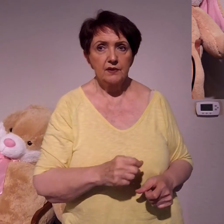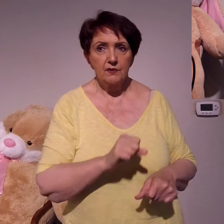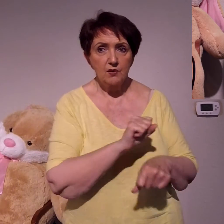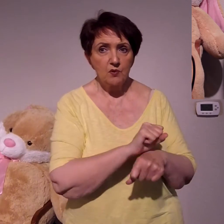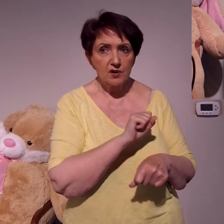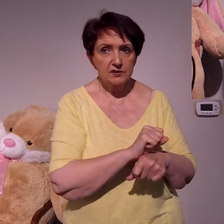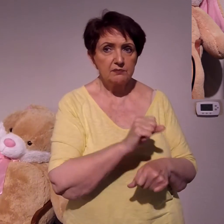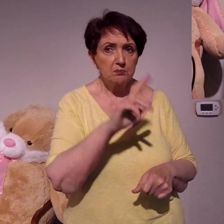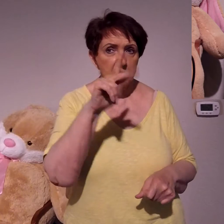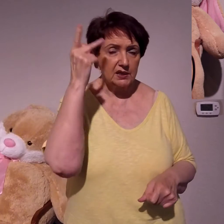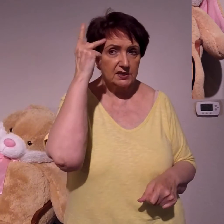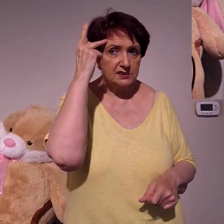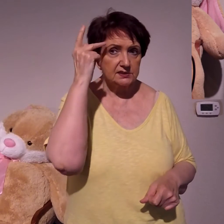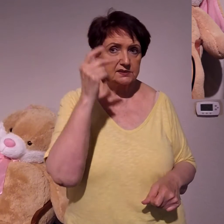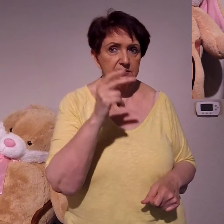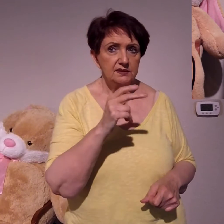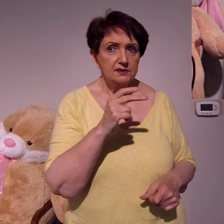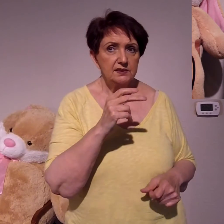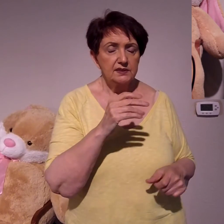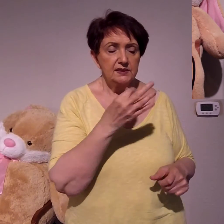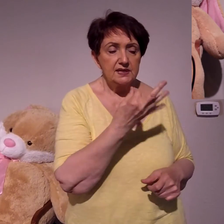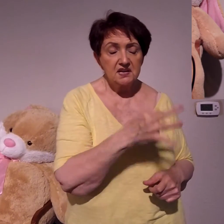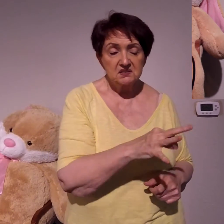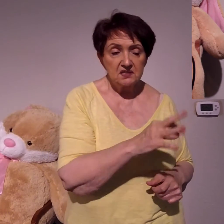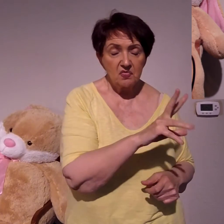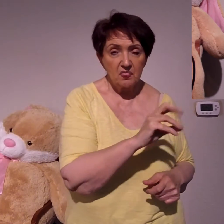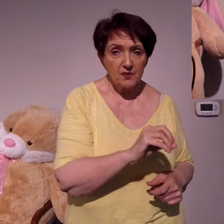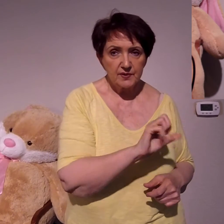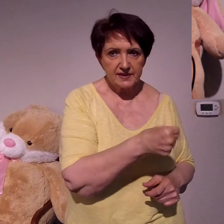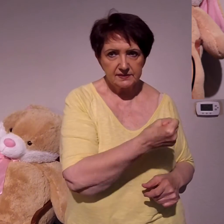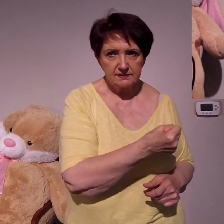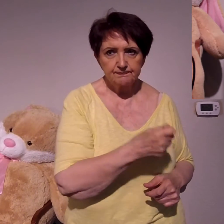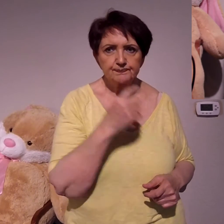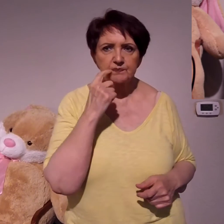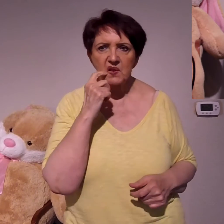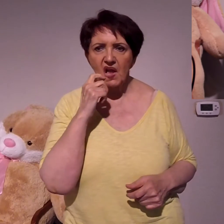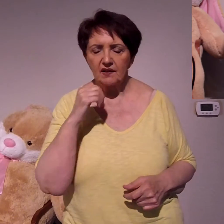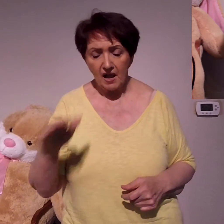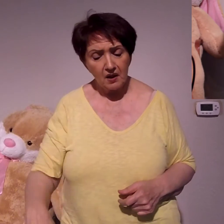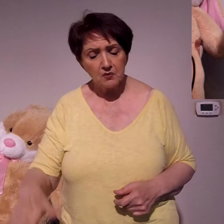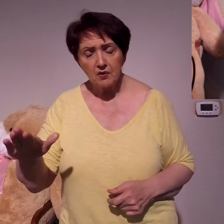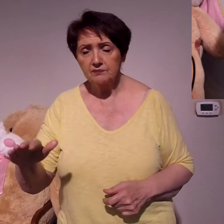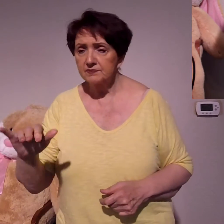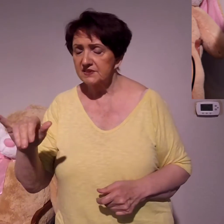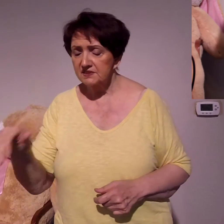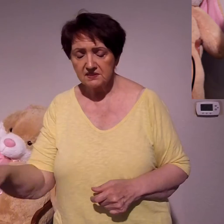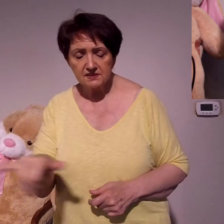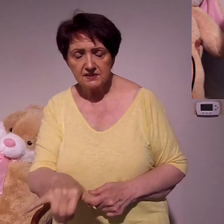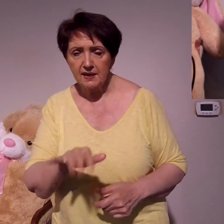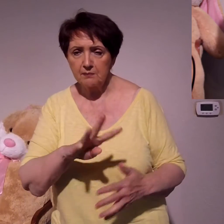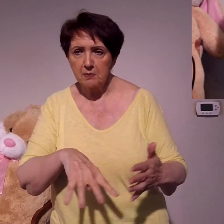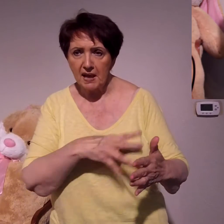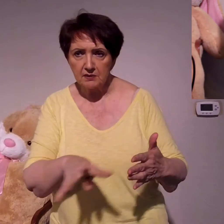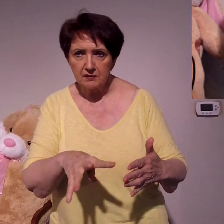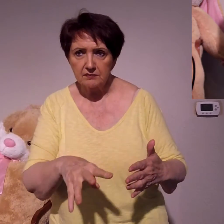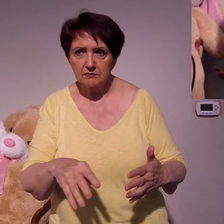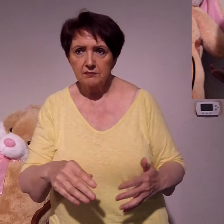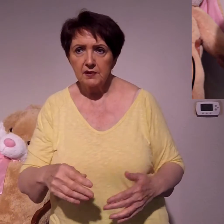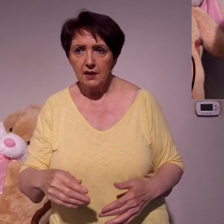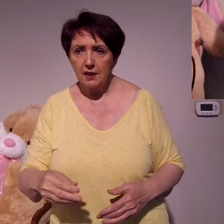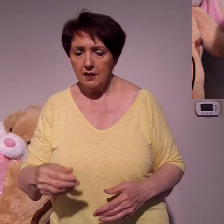were right and the other guys were wrong. For them, their area was politics. They were very, very liberal. They were